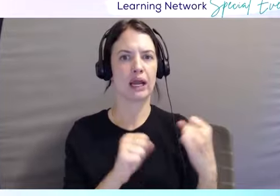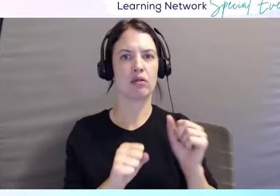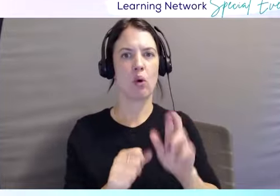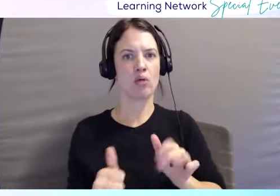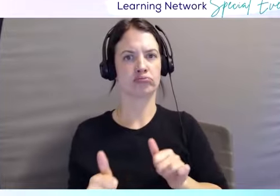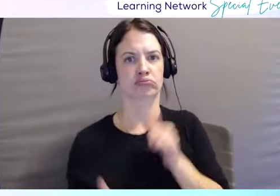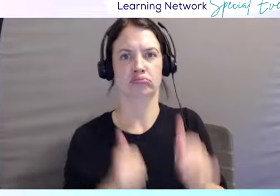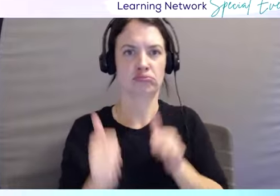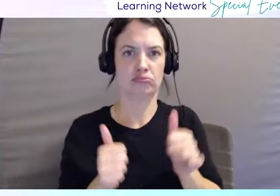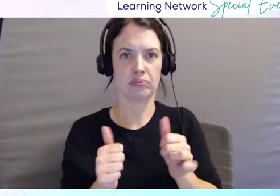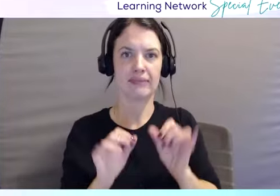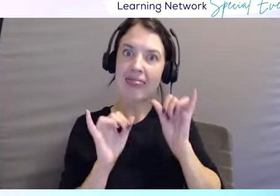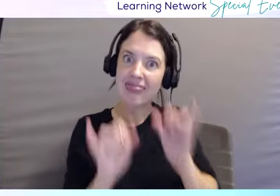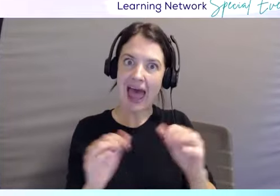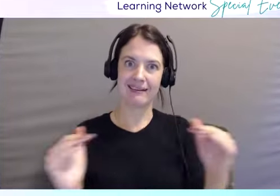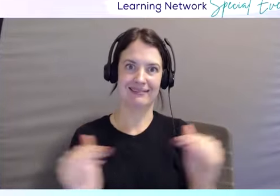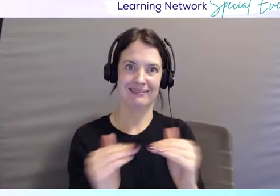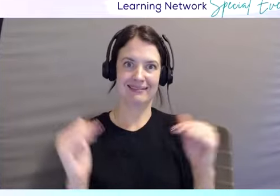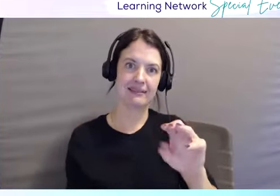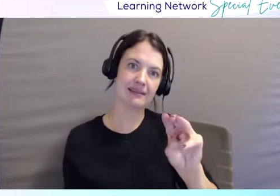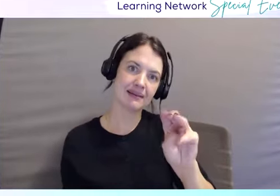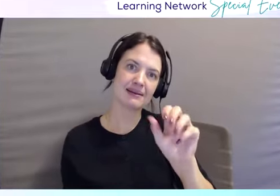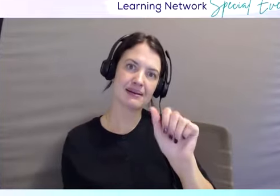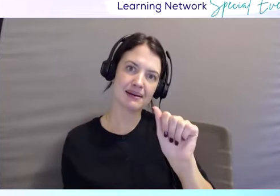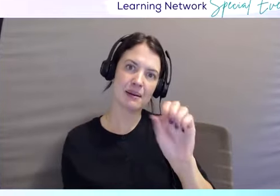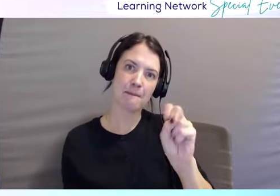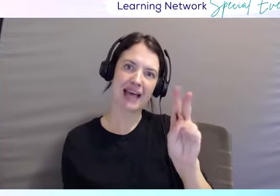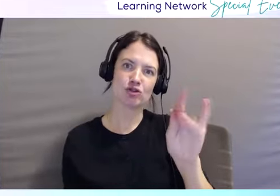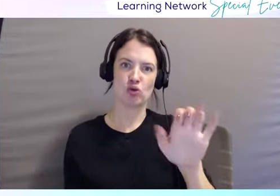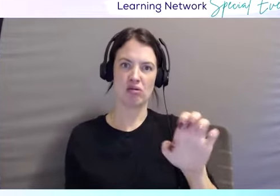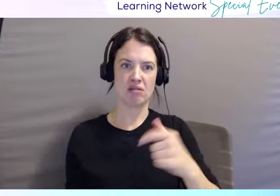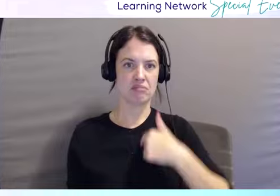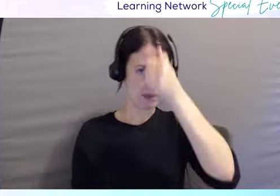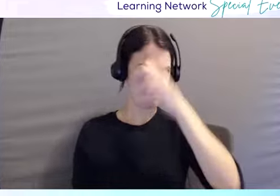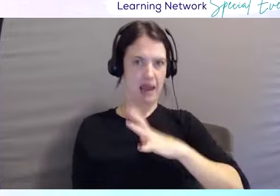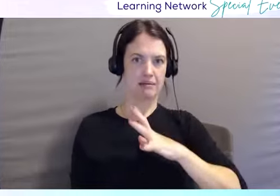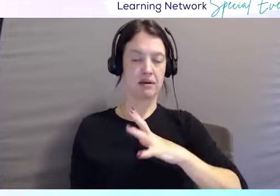as being masculine things that drinking alcohol for men in particular enhanced.